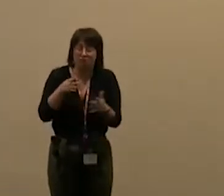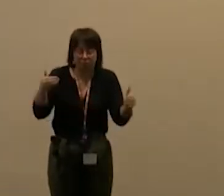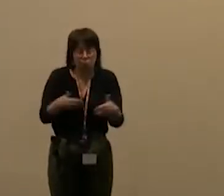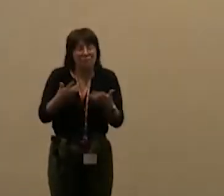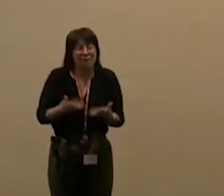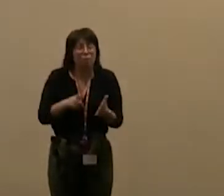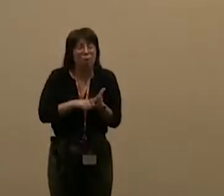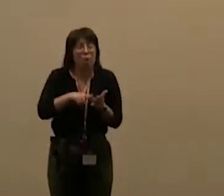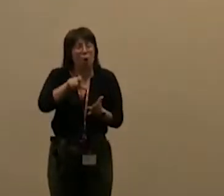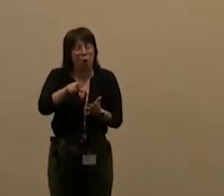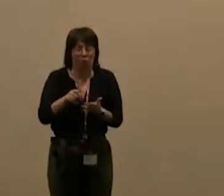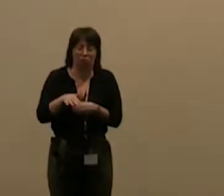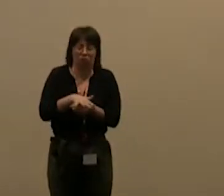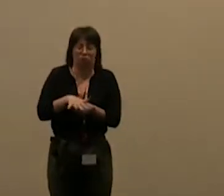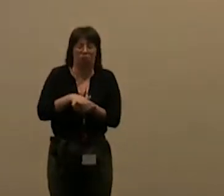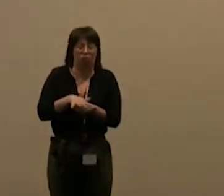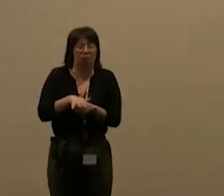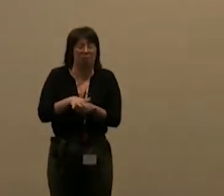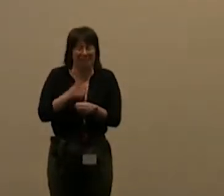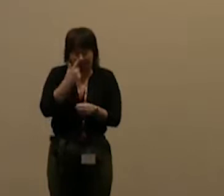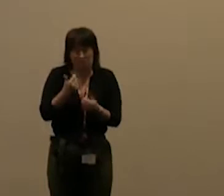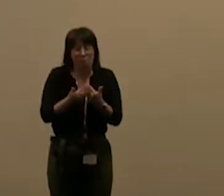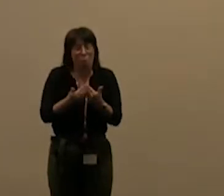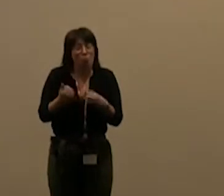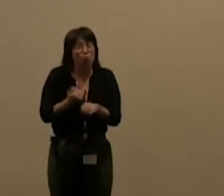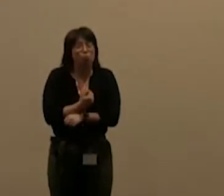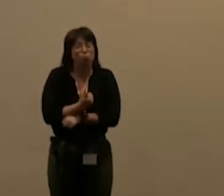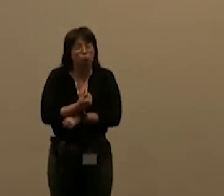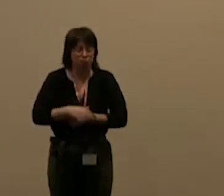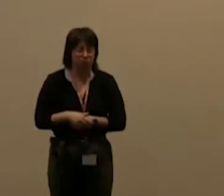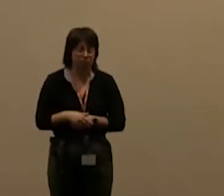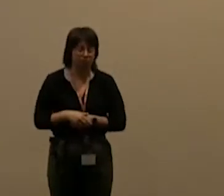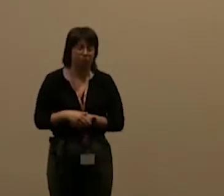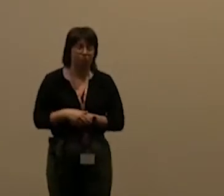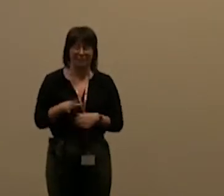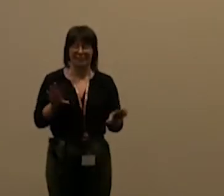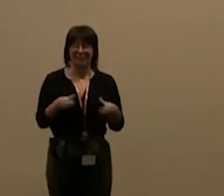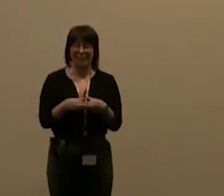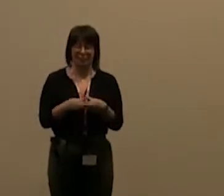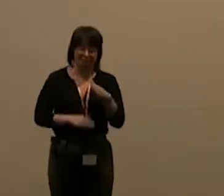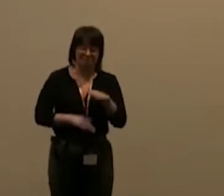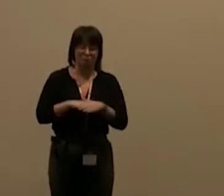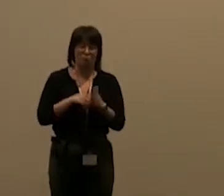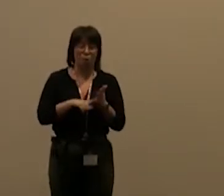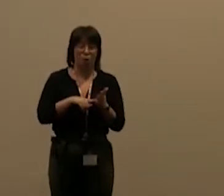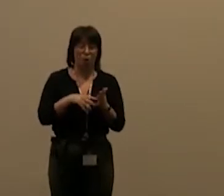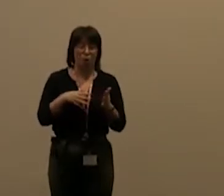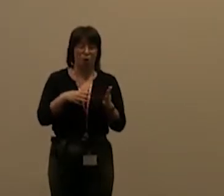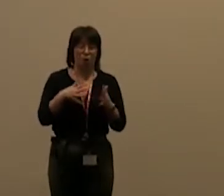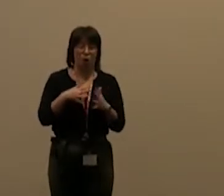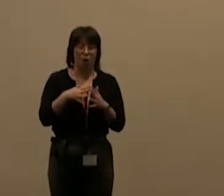is the low-code aspect. Just know there's even more that we can do with that. So Teams really is a full low-code